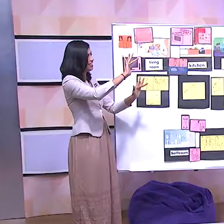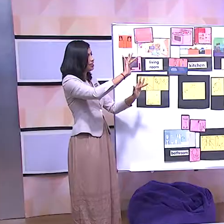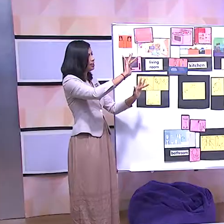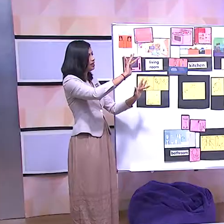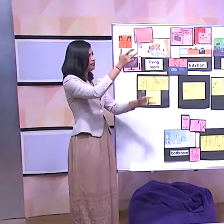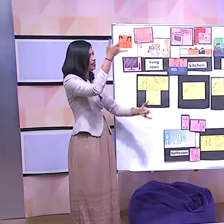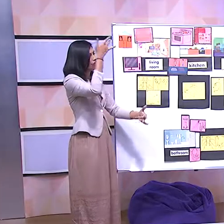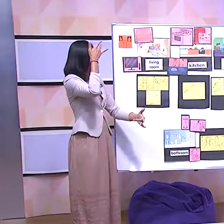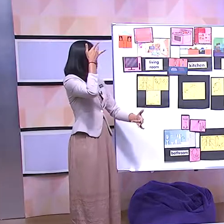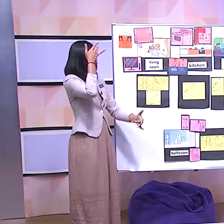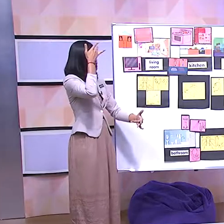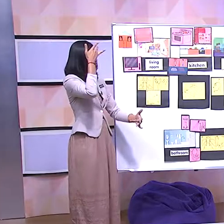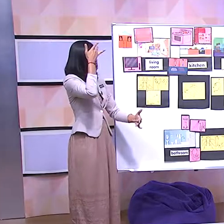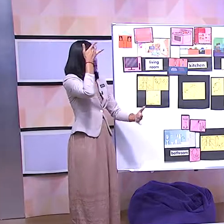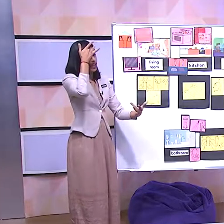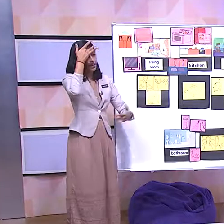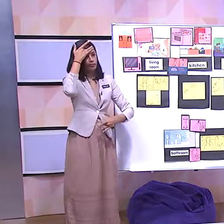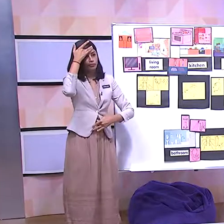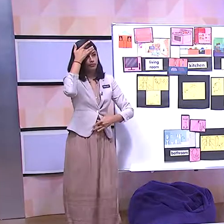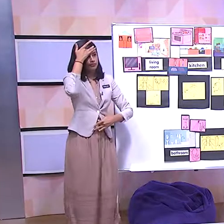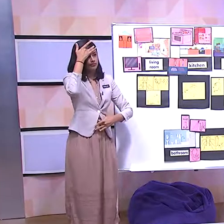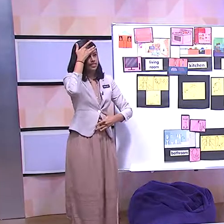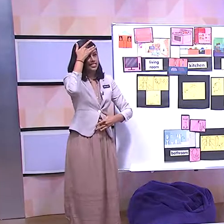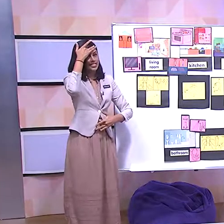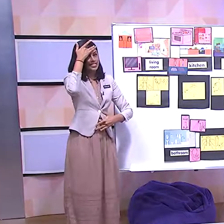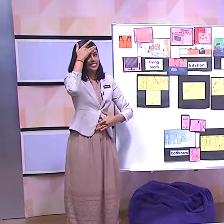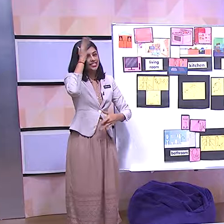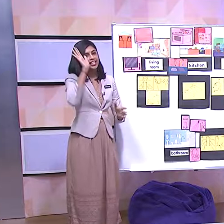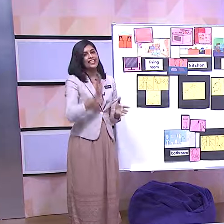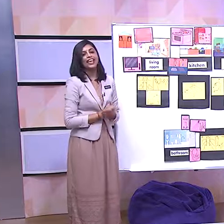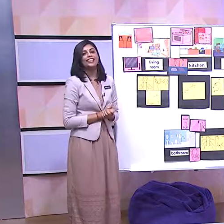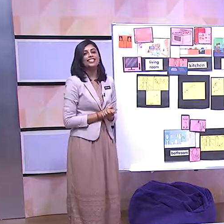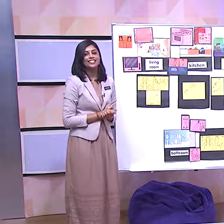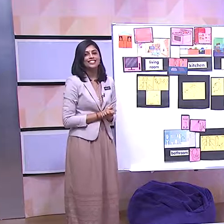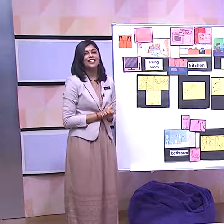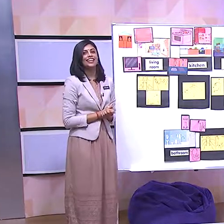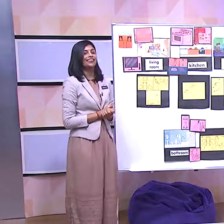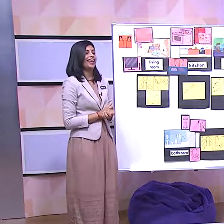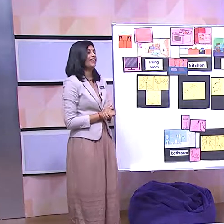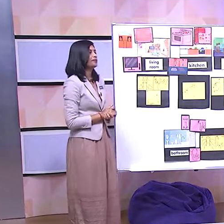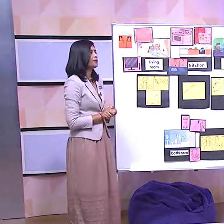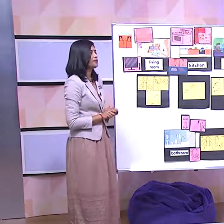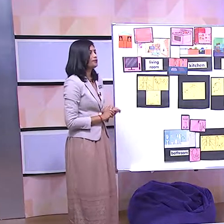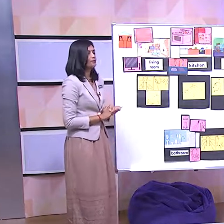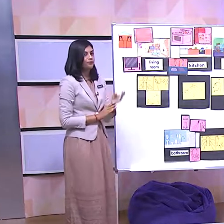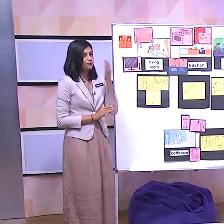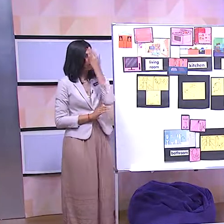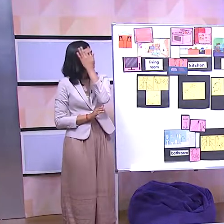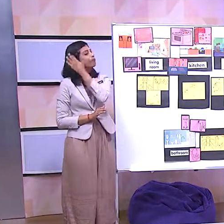Your middle finger on your forehead, mm-hmm. and on your... This okay. is disease. Yes. Any disease. Okay. Okay, teacher, before we